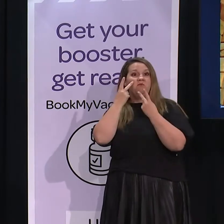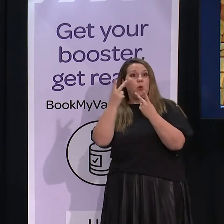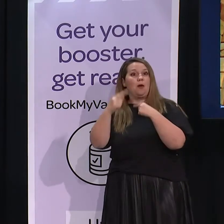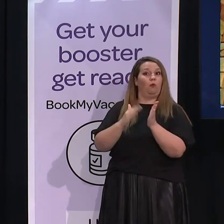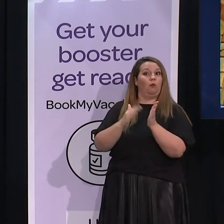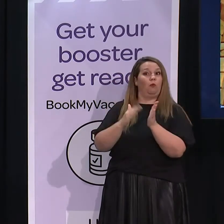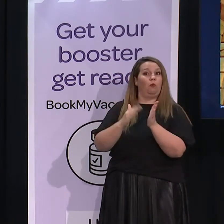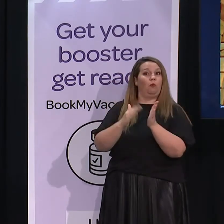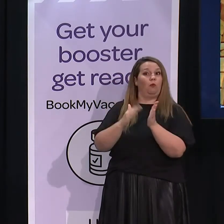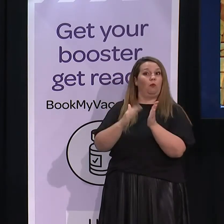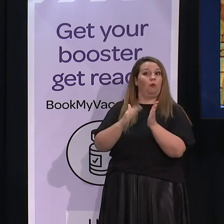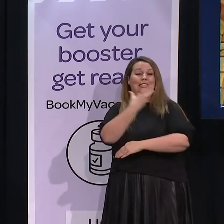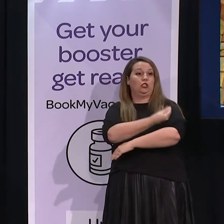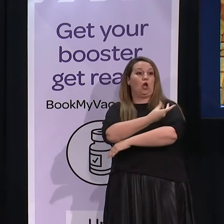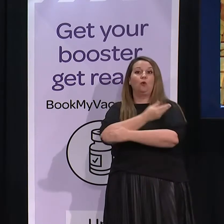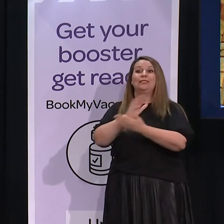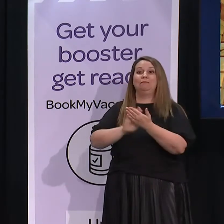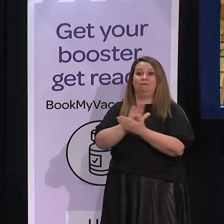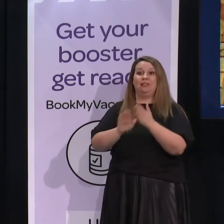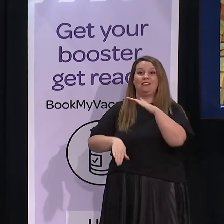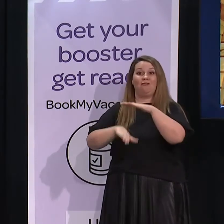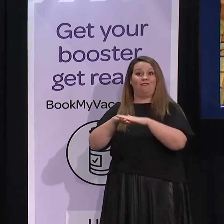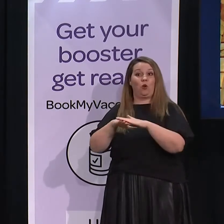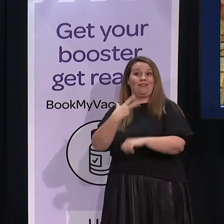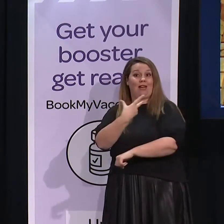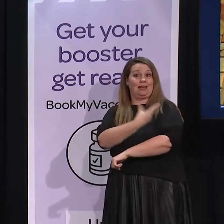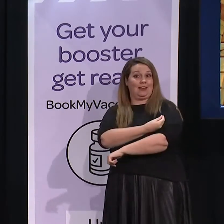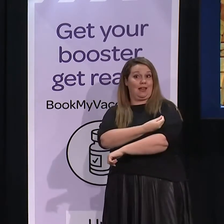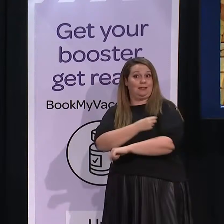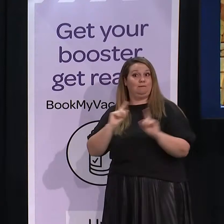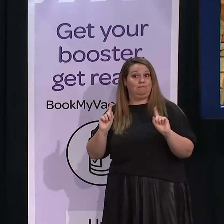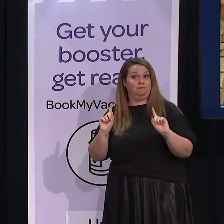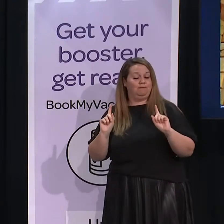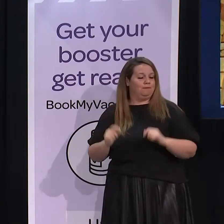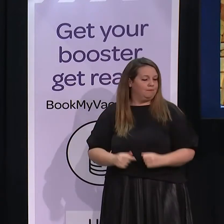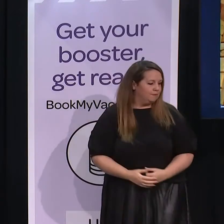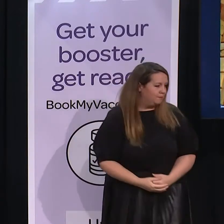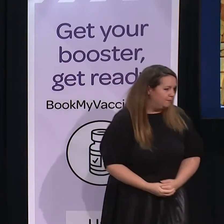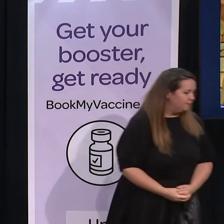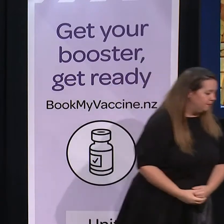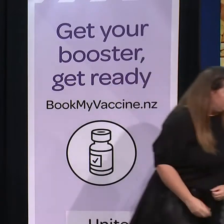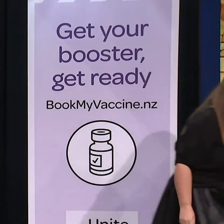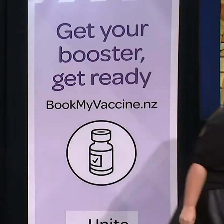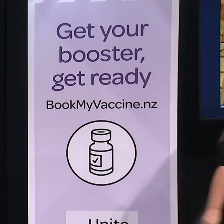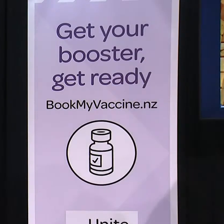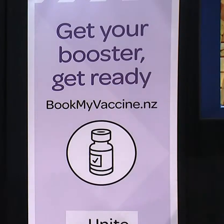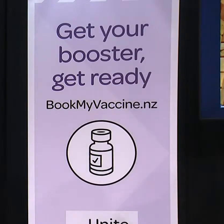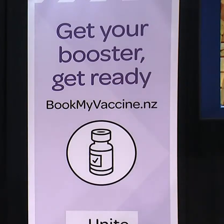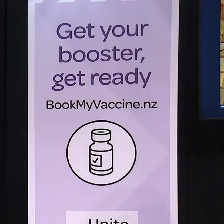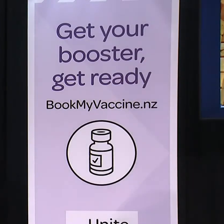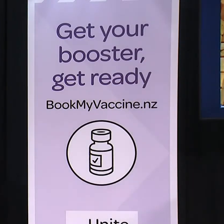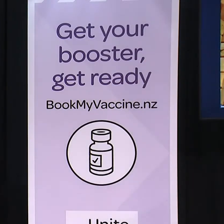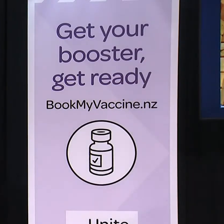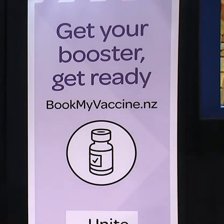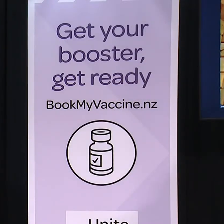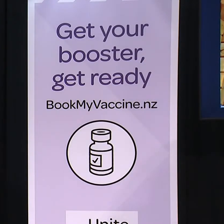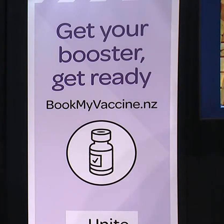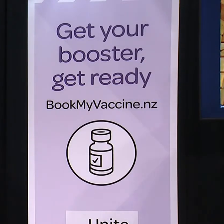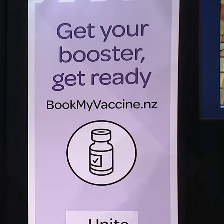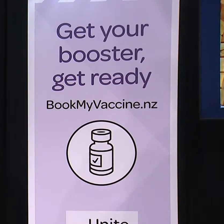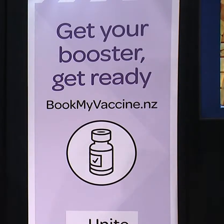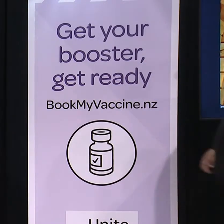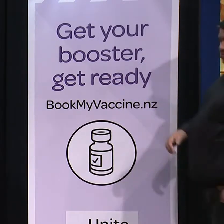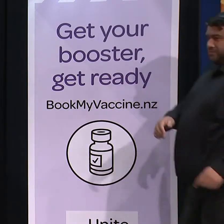take that approach of calling 3 doses as fully? So we have given, we haven't made any final decisions on